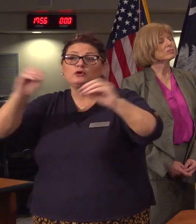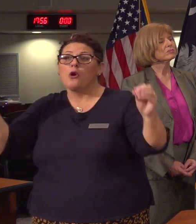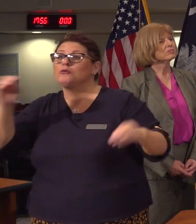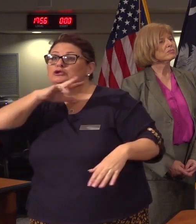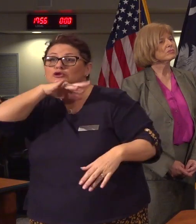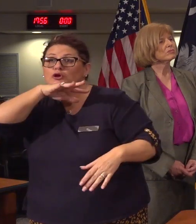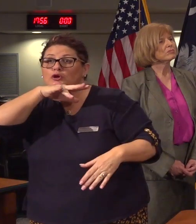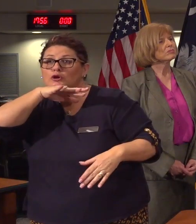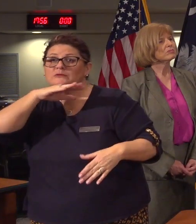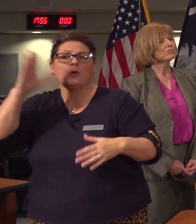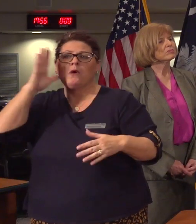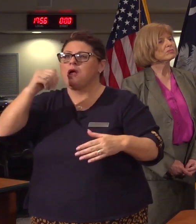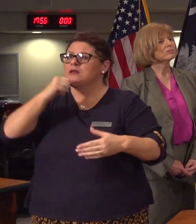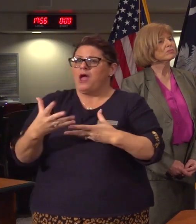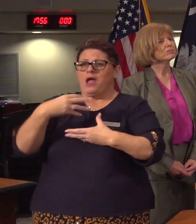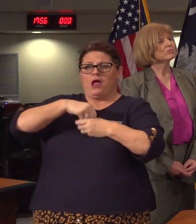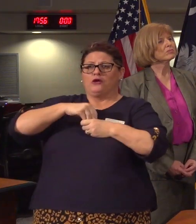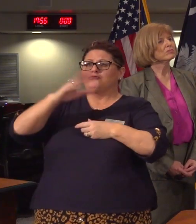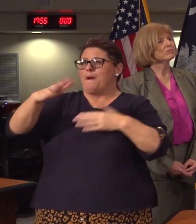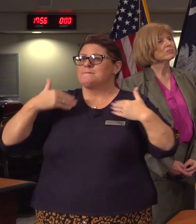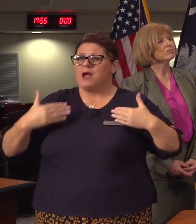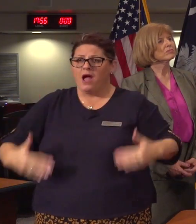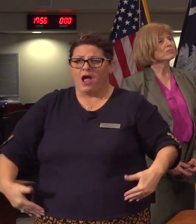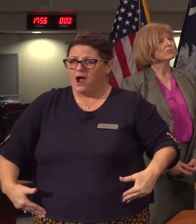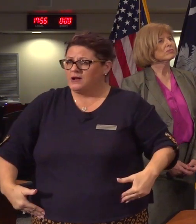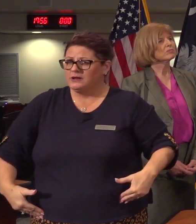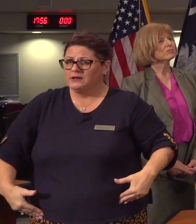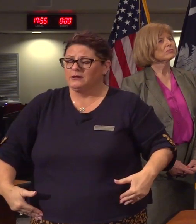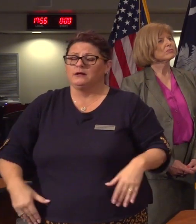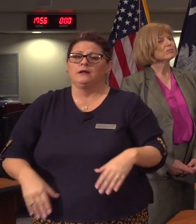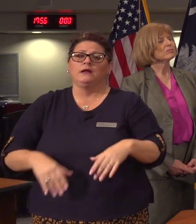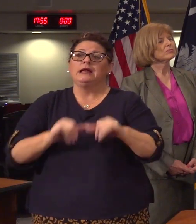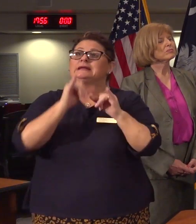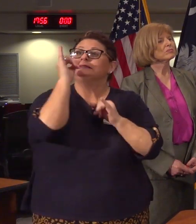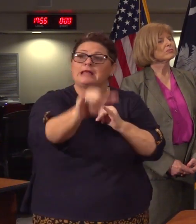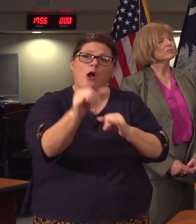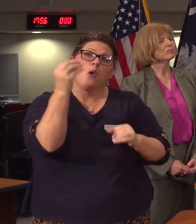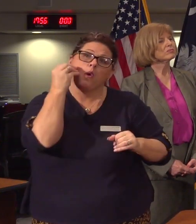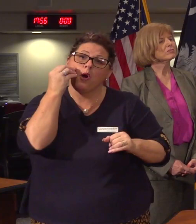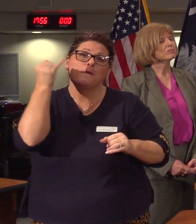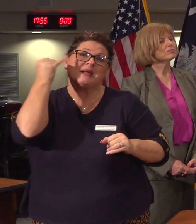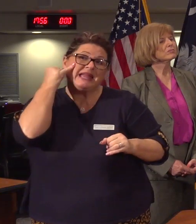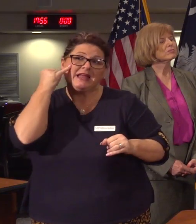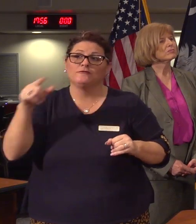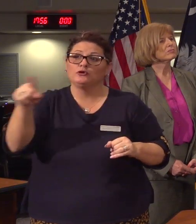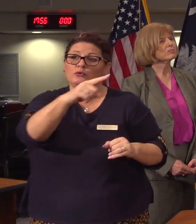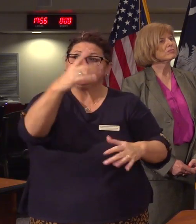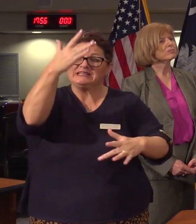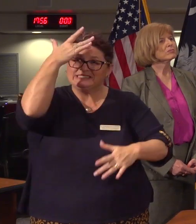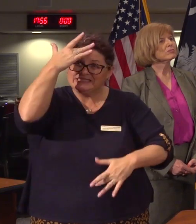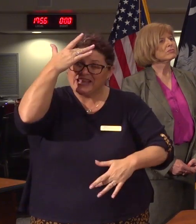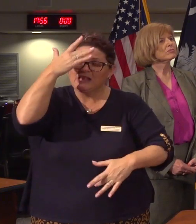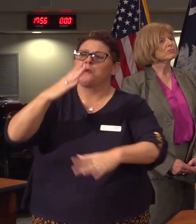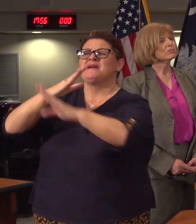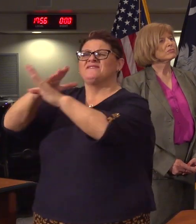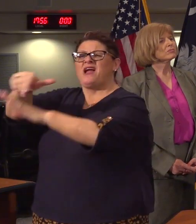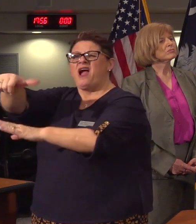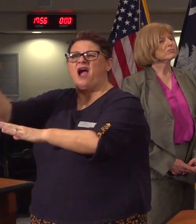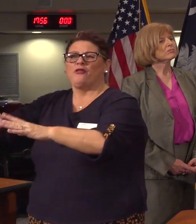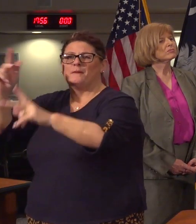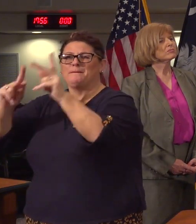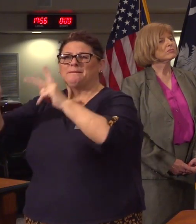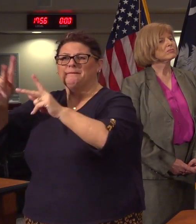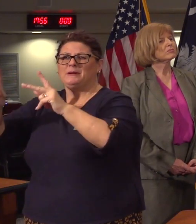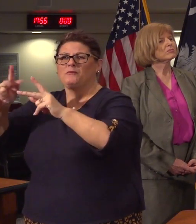If you're sick, staying home prevents the spread of disease in the community. So the same message that we have been saying all along are really the